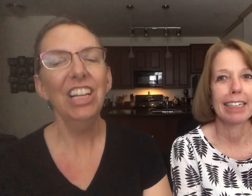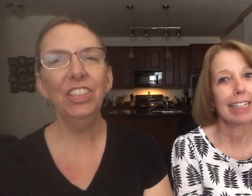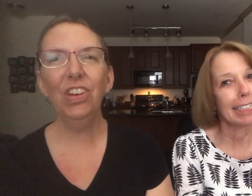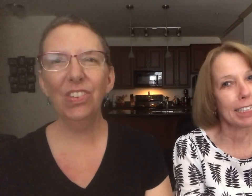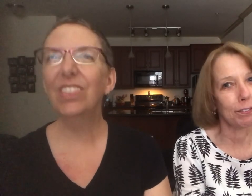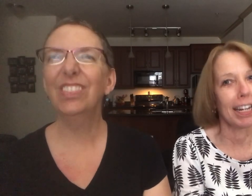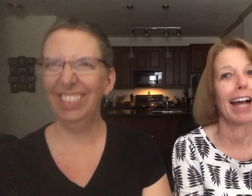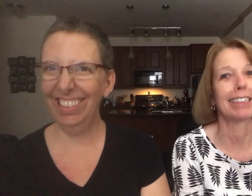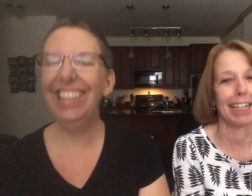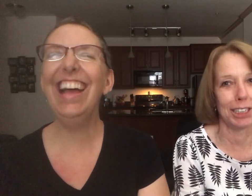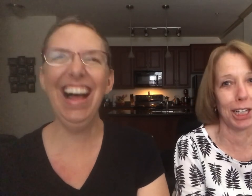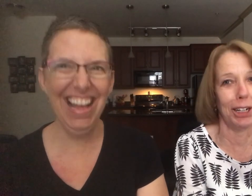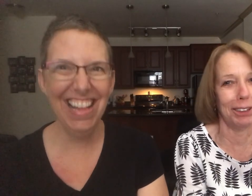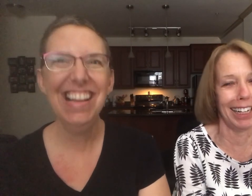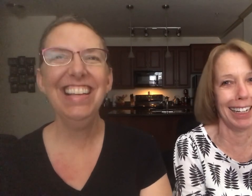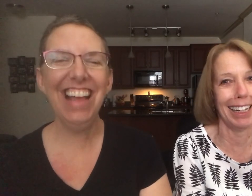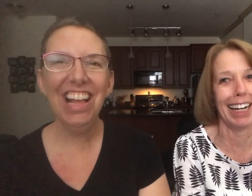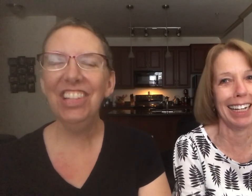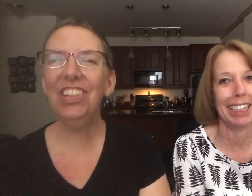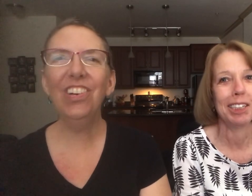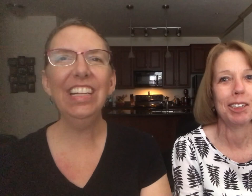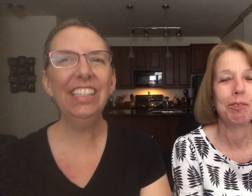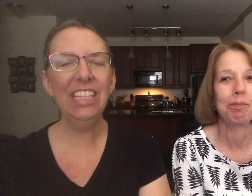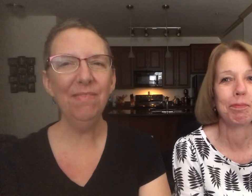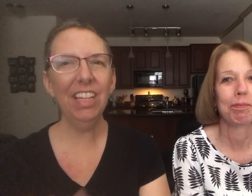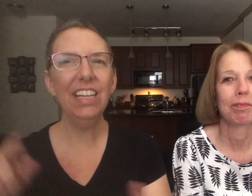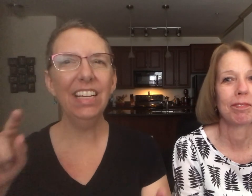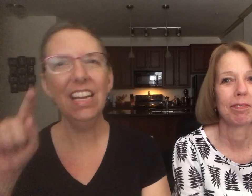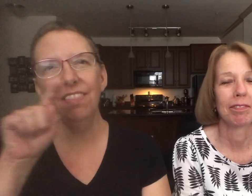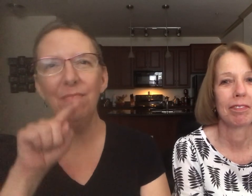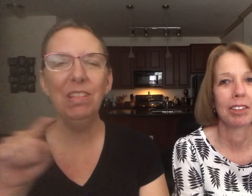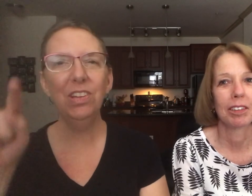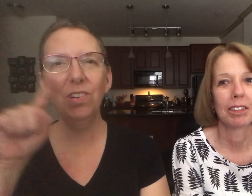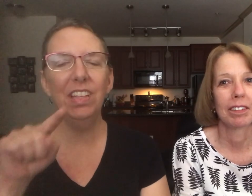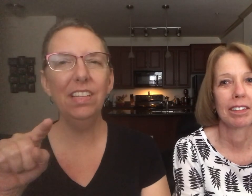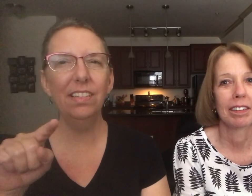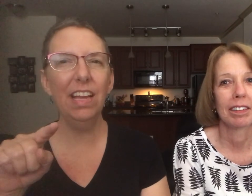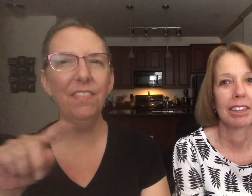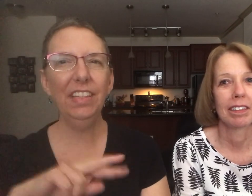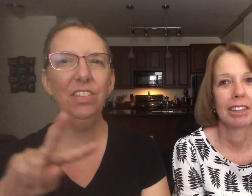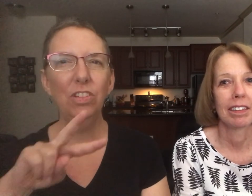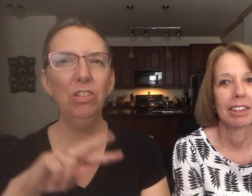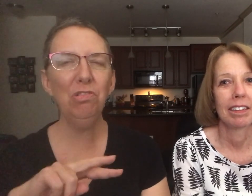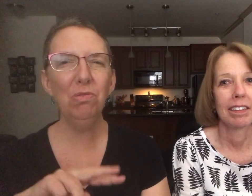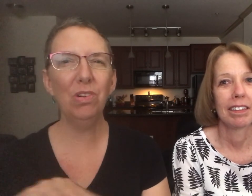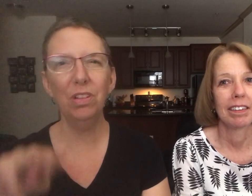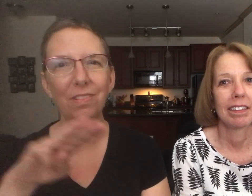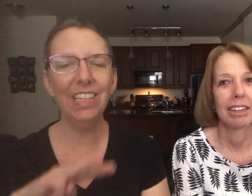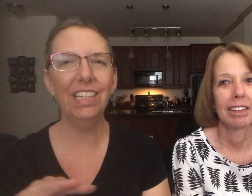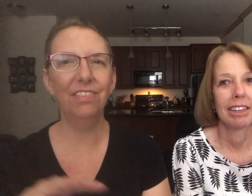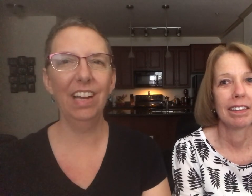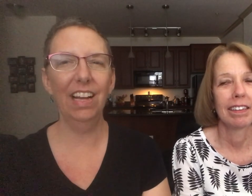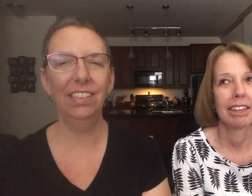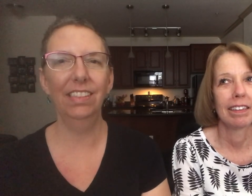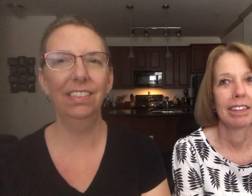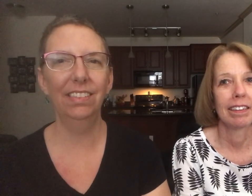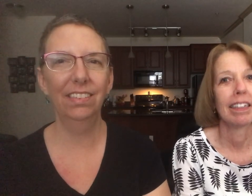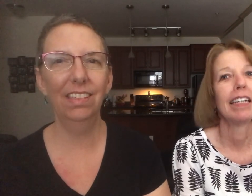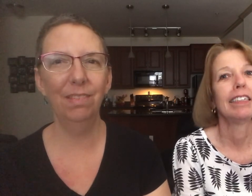That's so, a different accent. Yeah. Too. Yeah. So it seems like kind of up in the Northeast, they have at least two or three different accents.